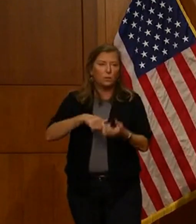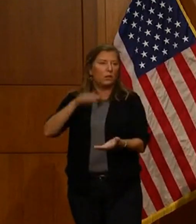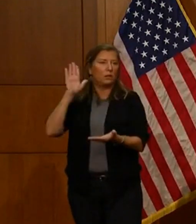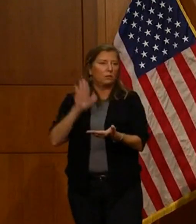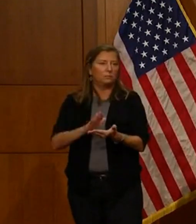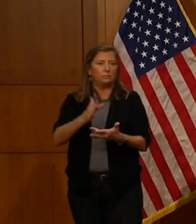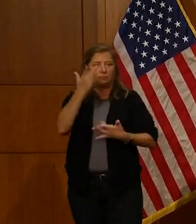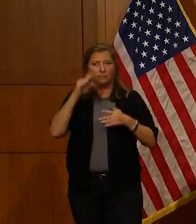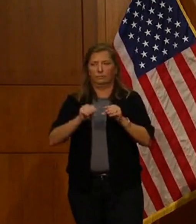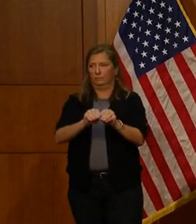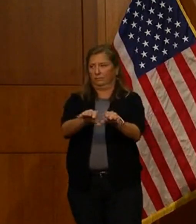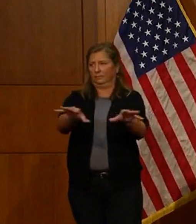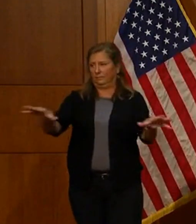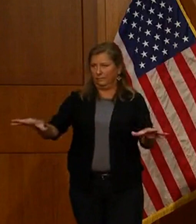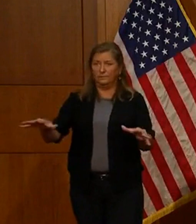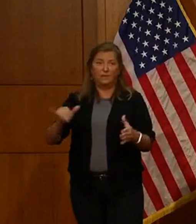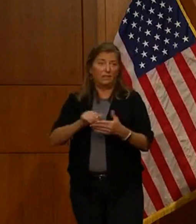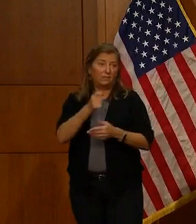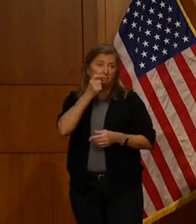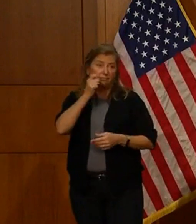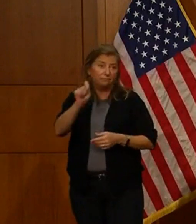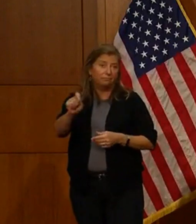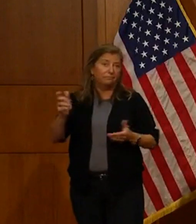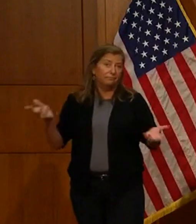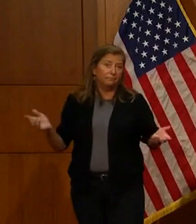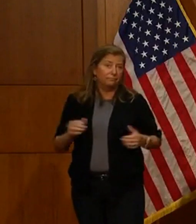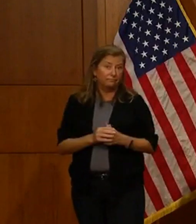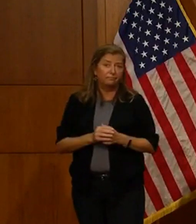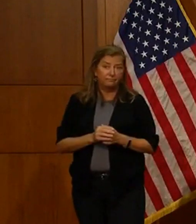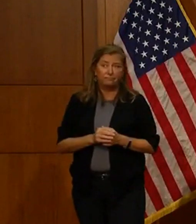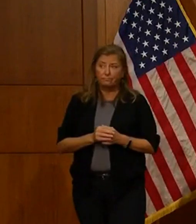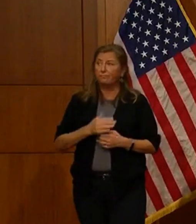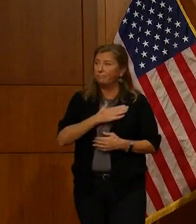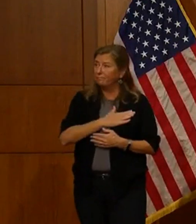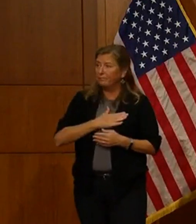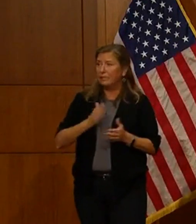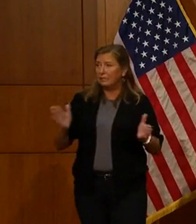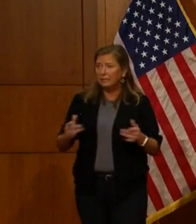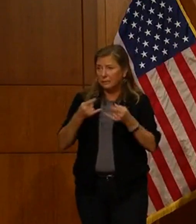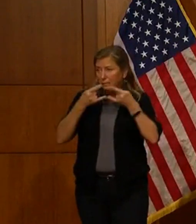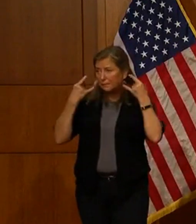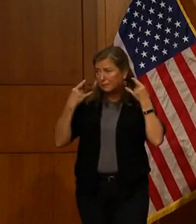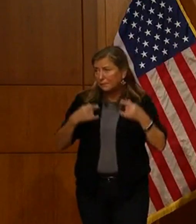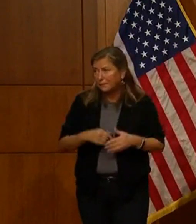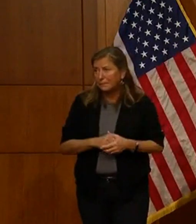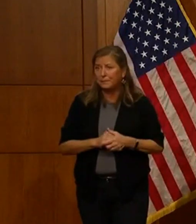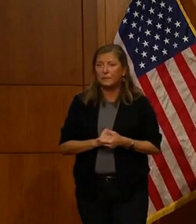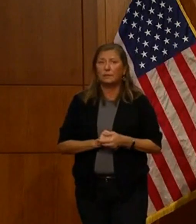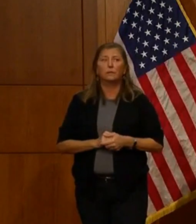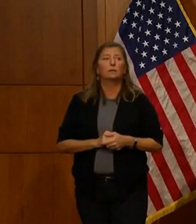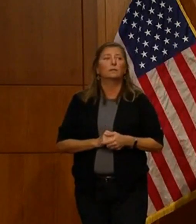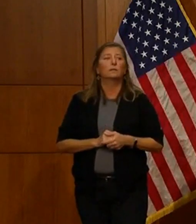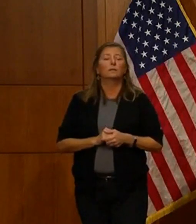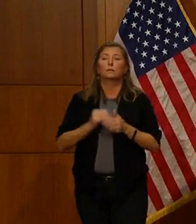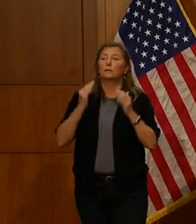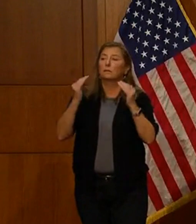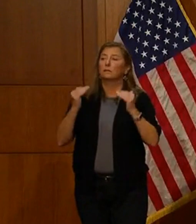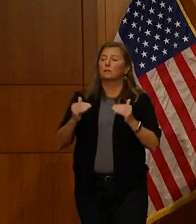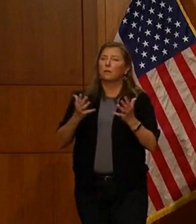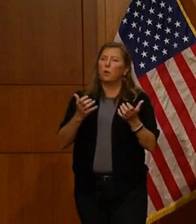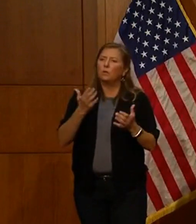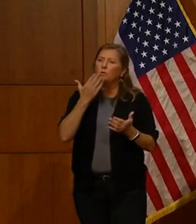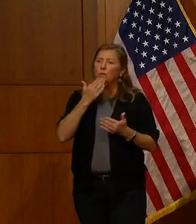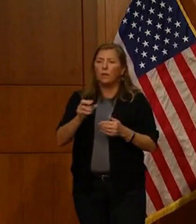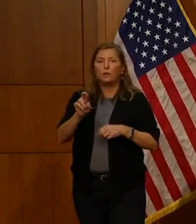this disease, plain and simple, so please wear them. I also want to thank the Richmond